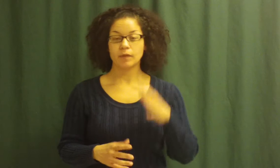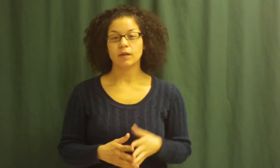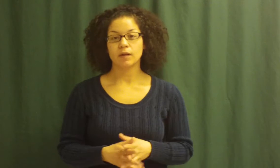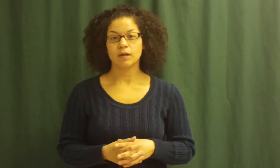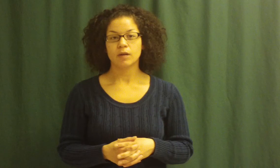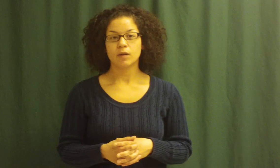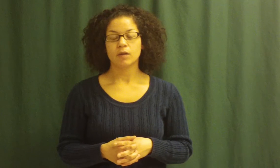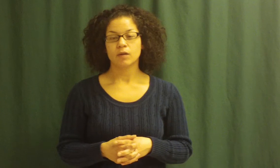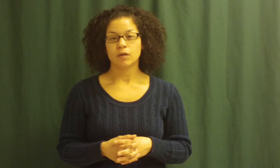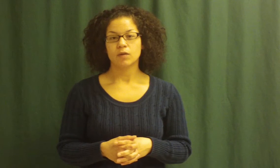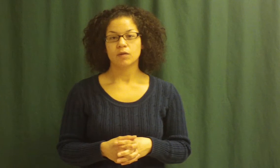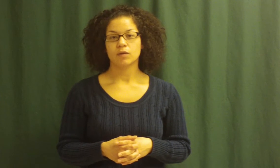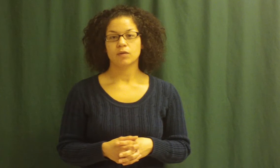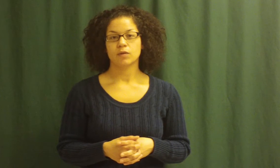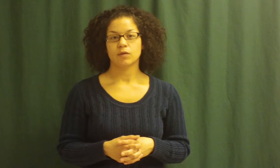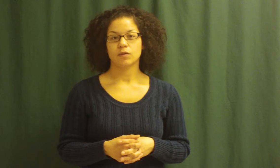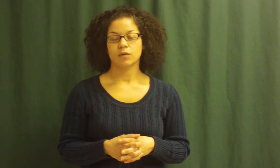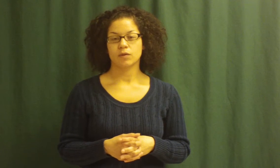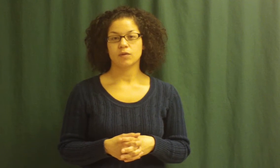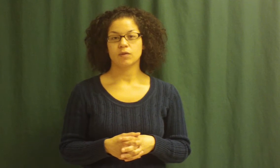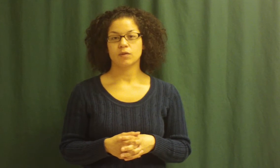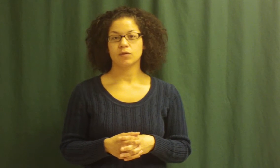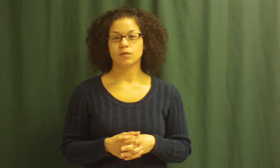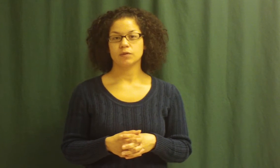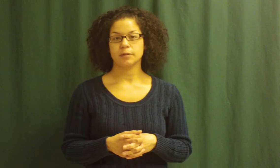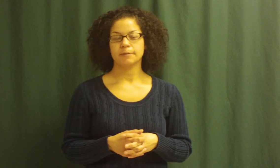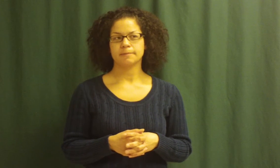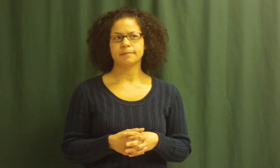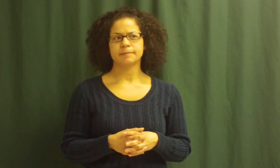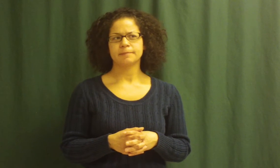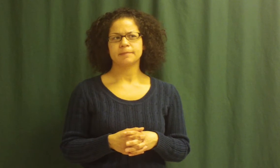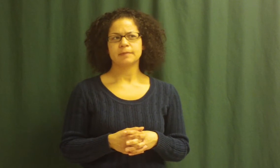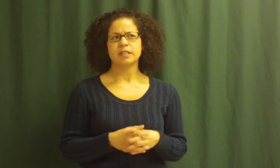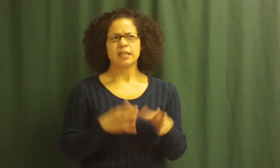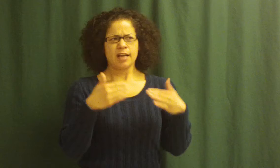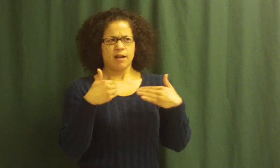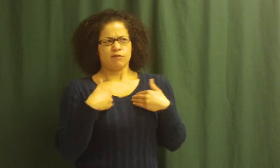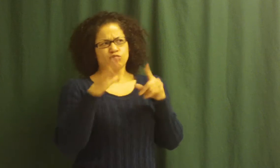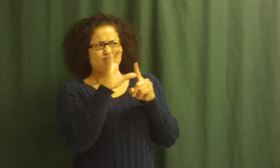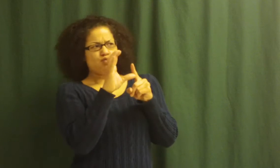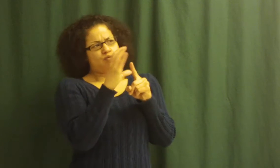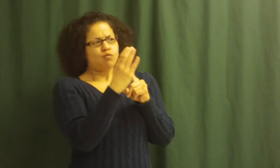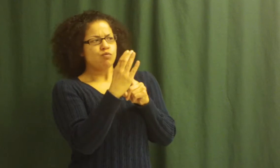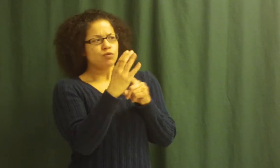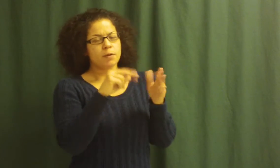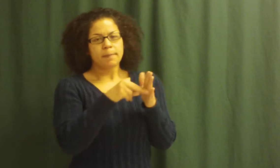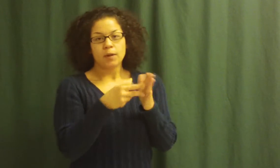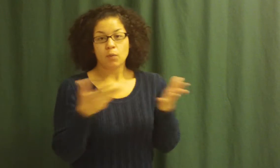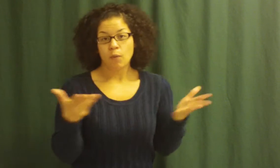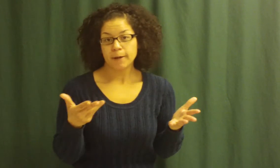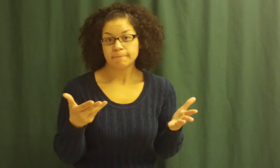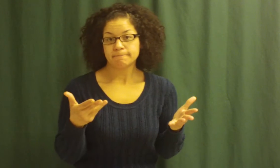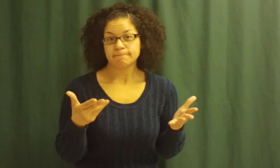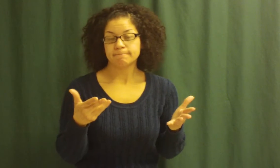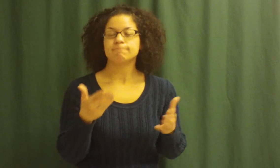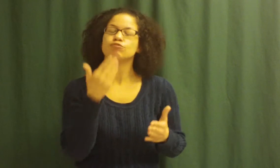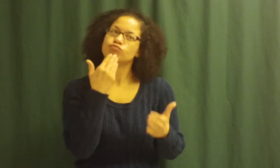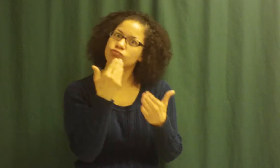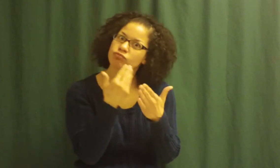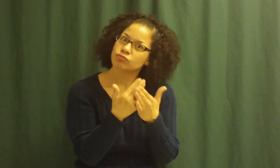Popular speaking, being cultured, means being well educated, knowledgeable of